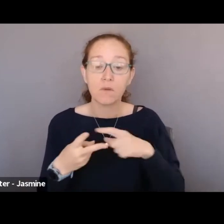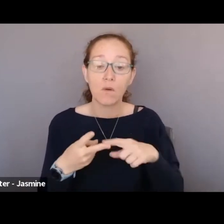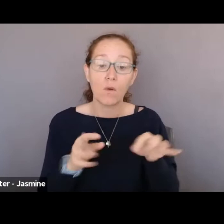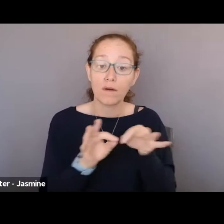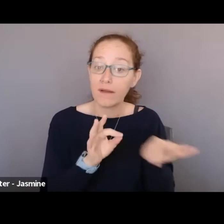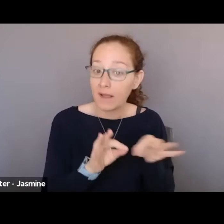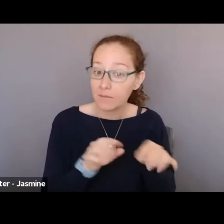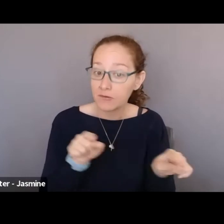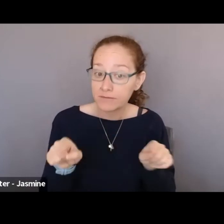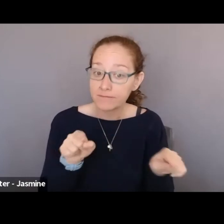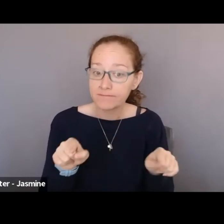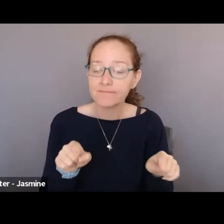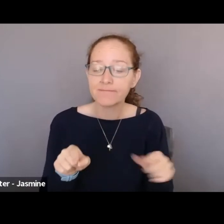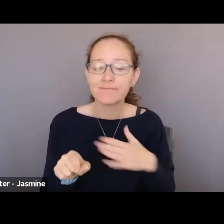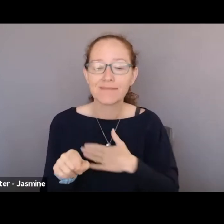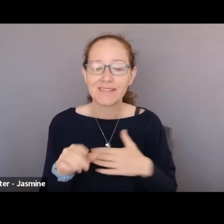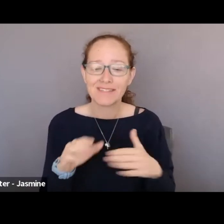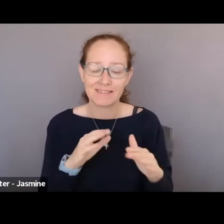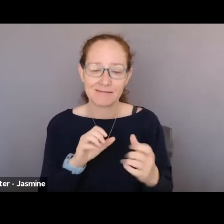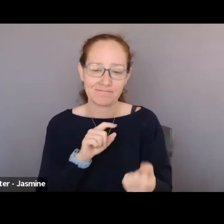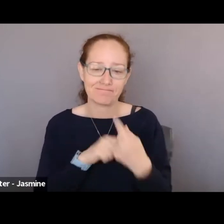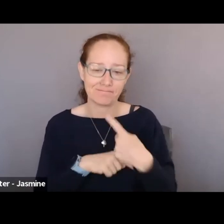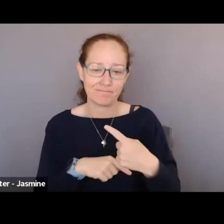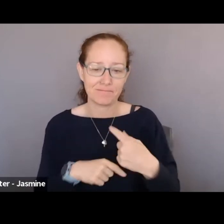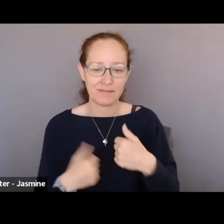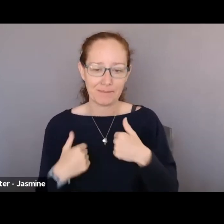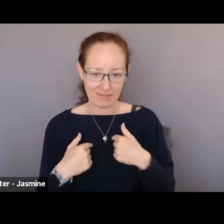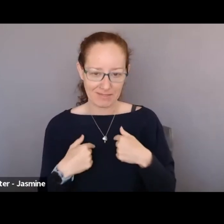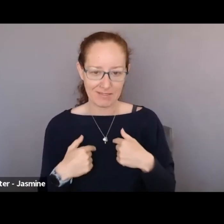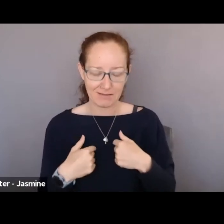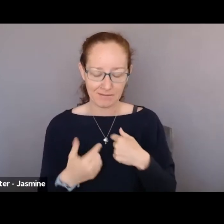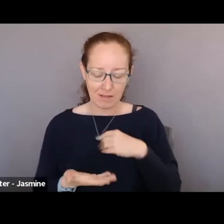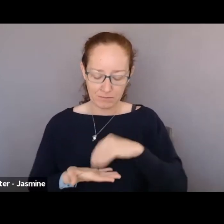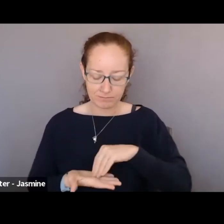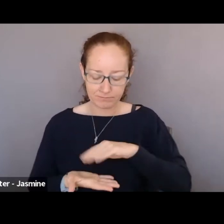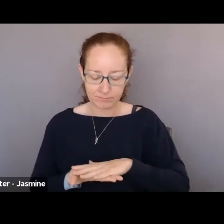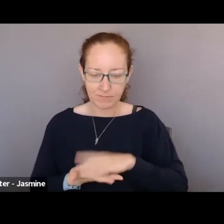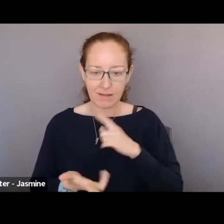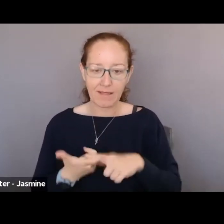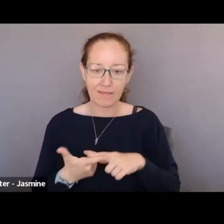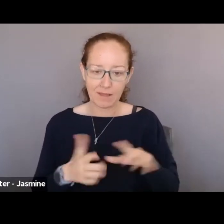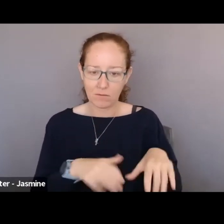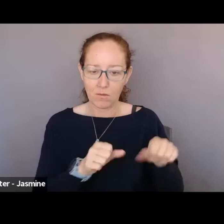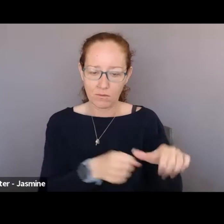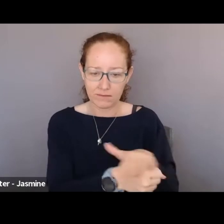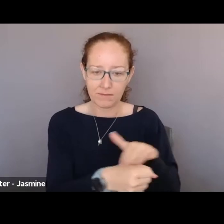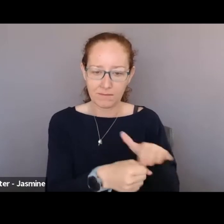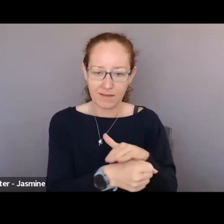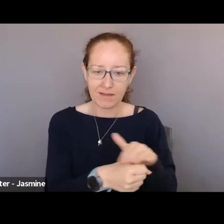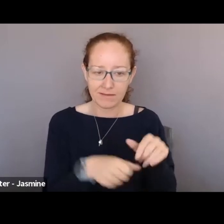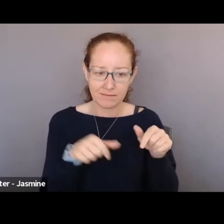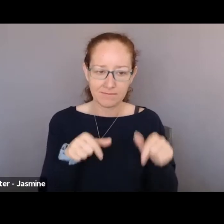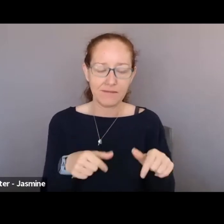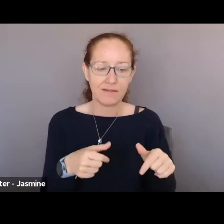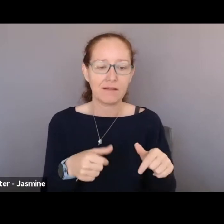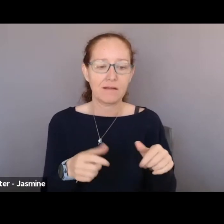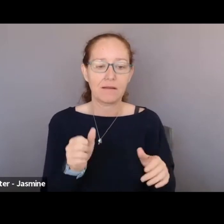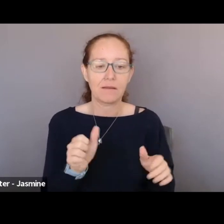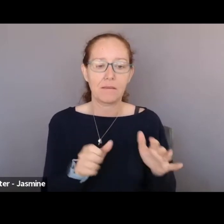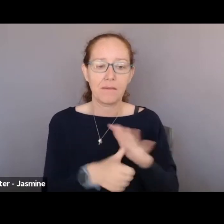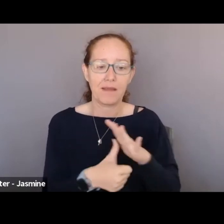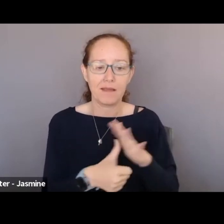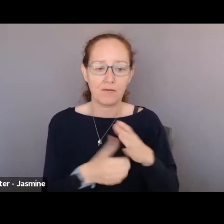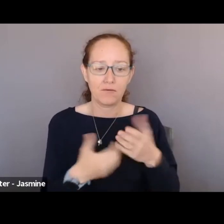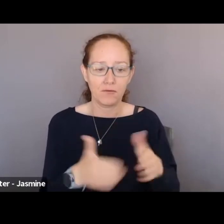breakouts, please send me a private message. I will take note and we'll host a breakout space right here in the main room so